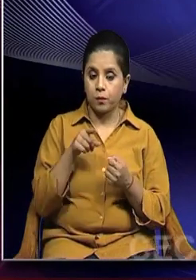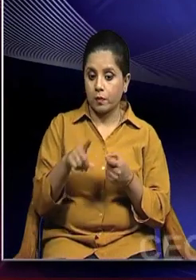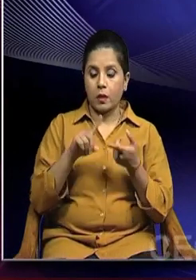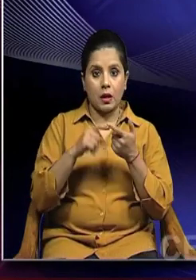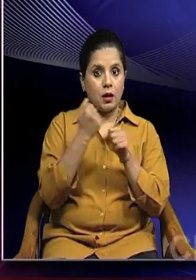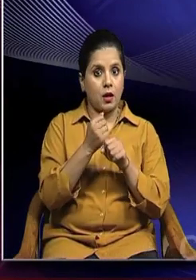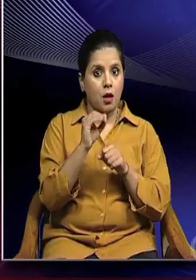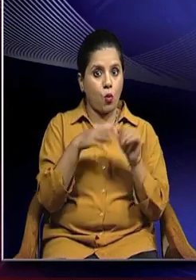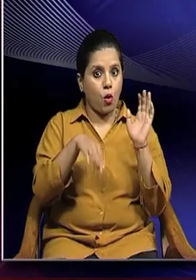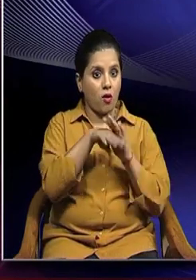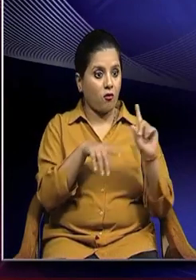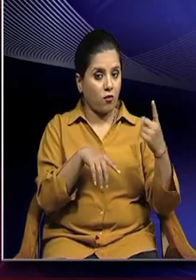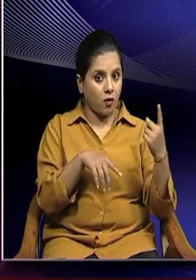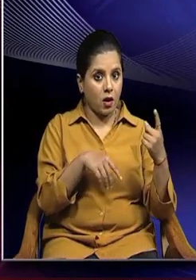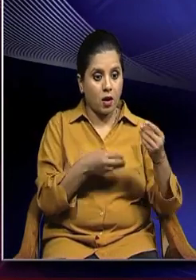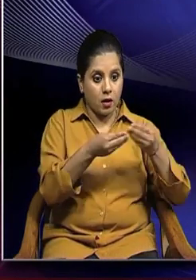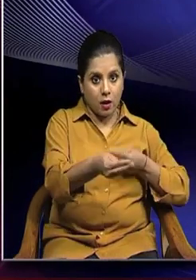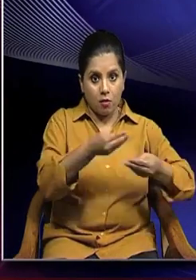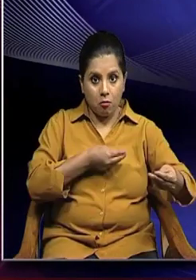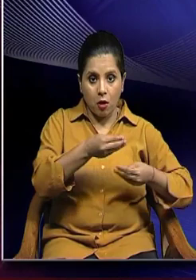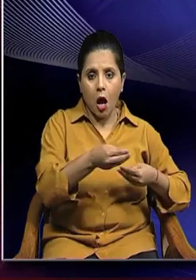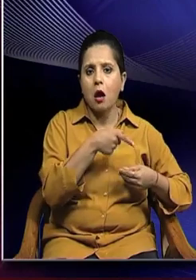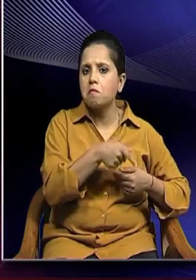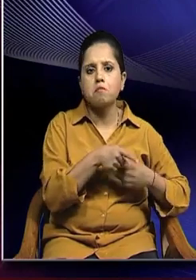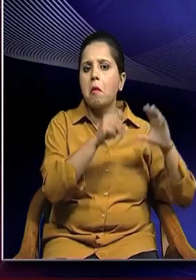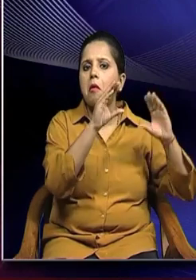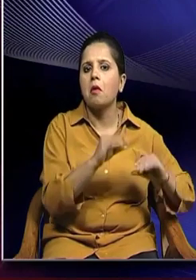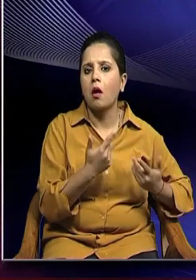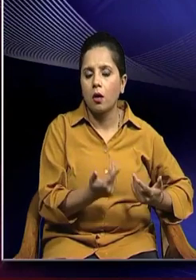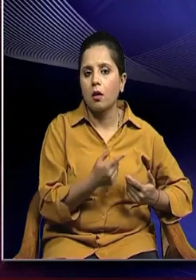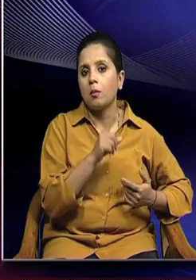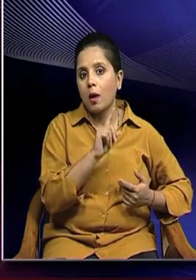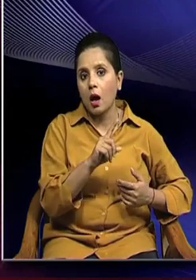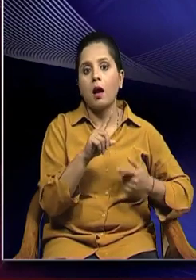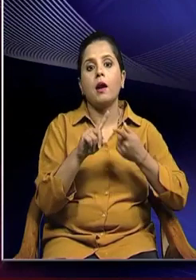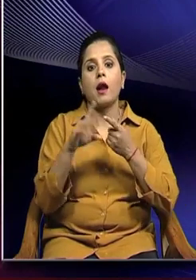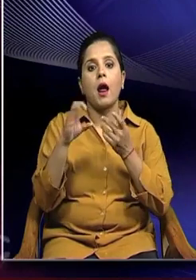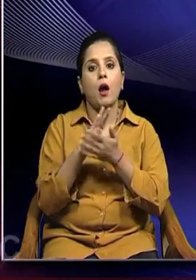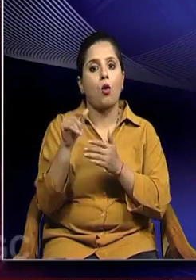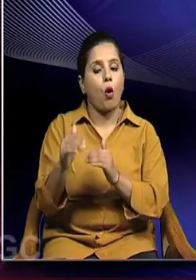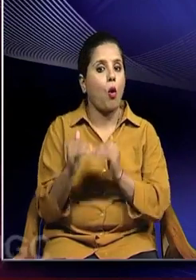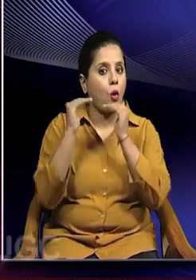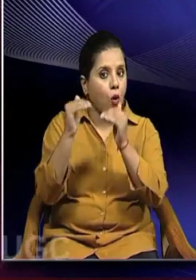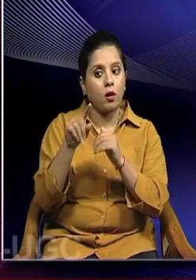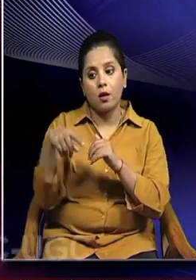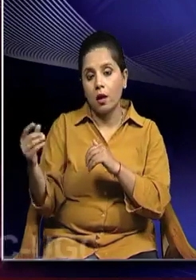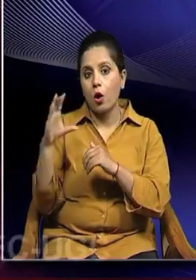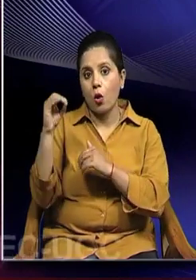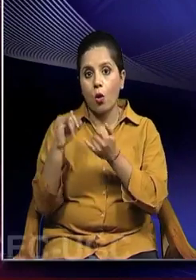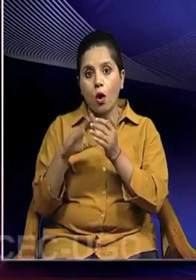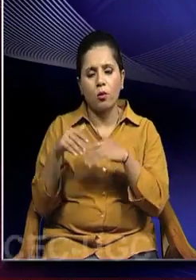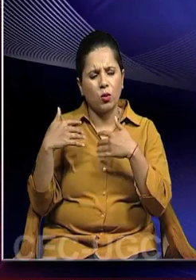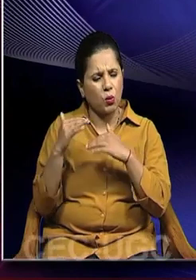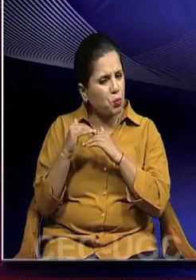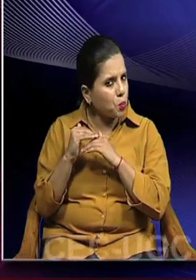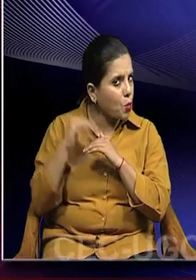level, giving taking ratio is very low, while at eco level it is very high, and at cosmic level it is very, very